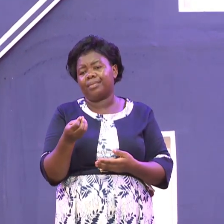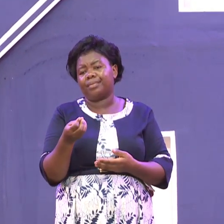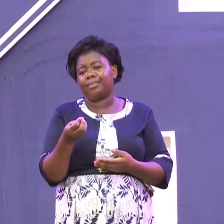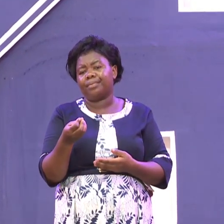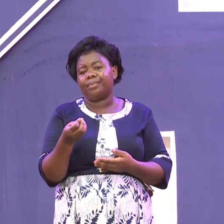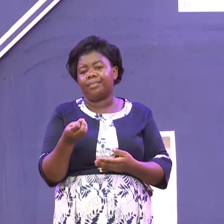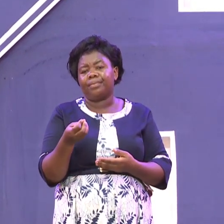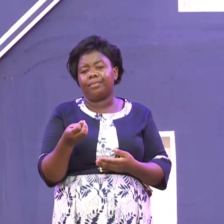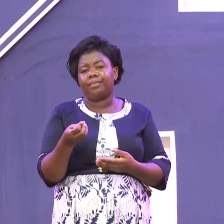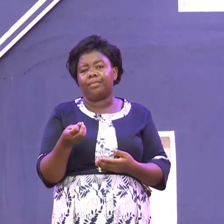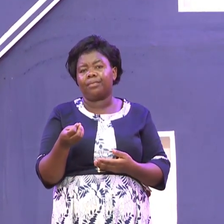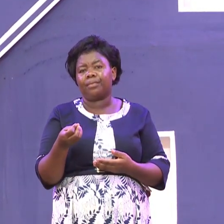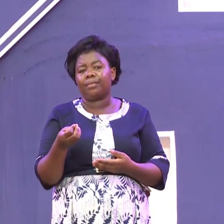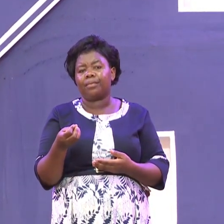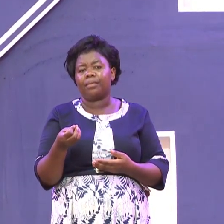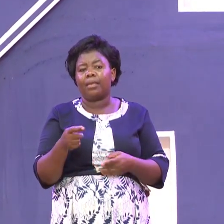was so